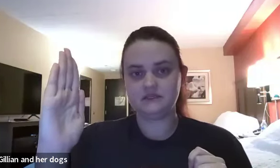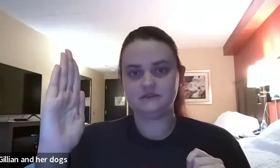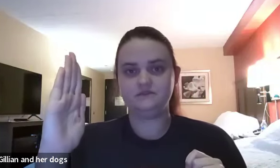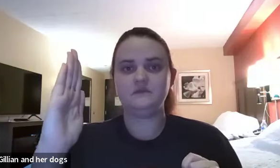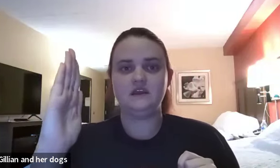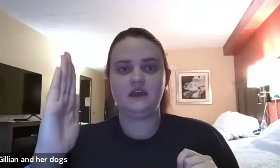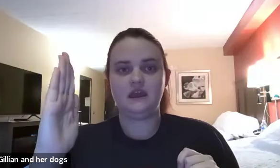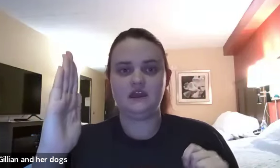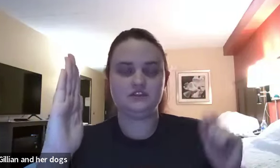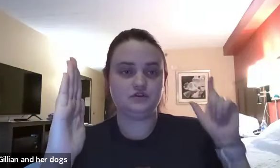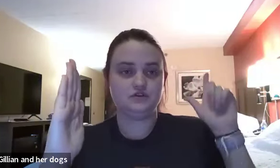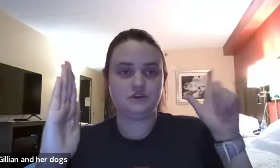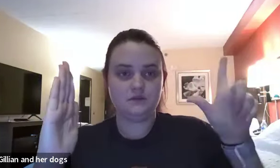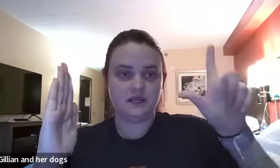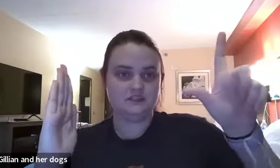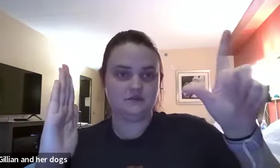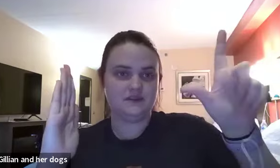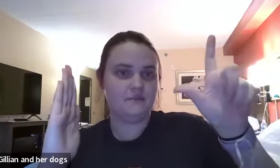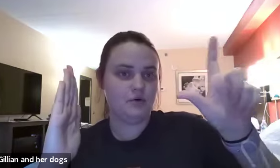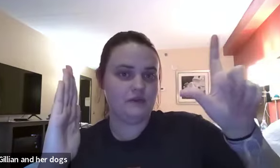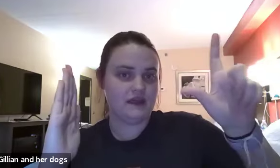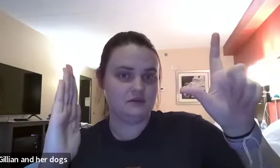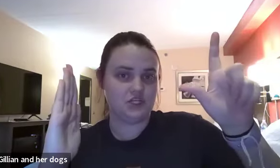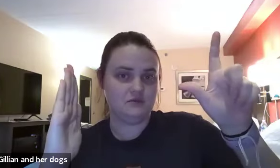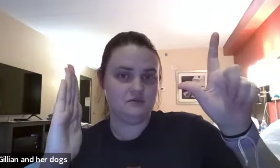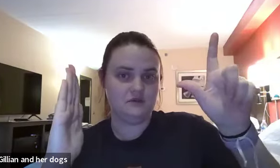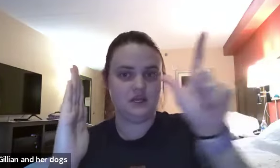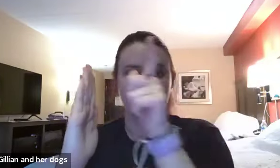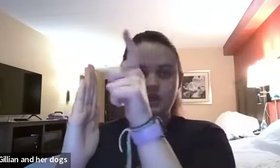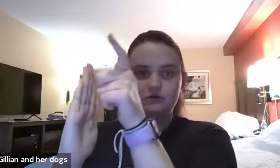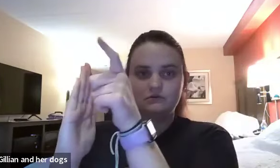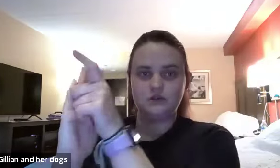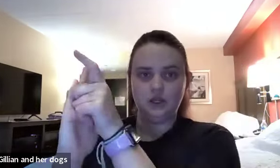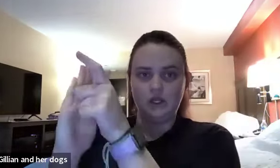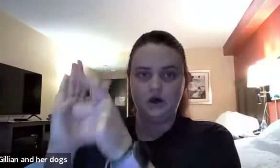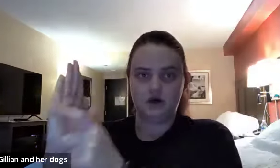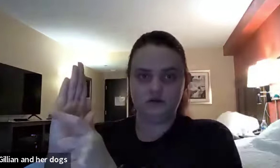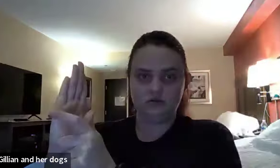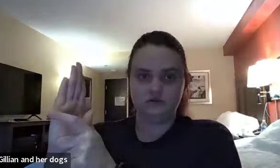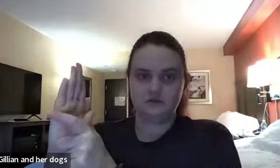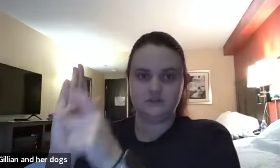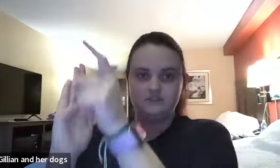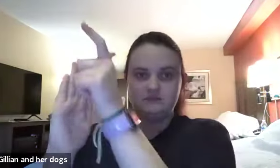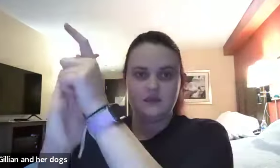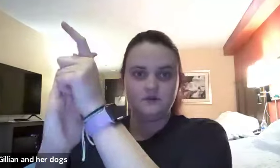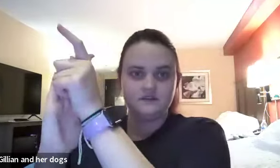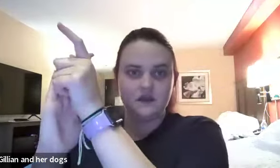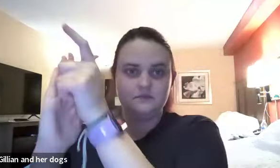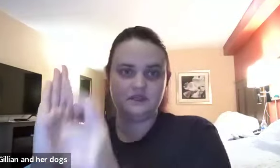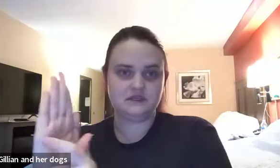sideways. And so your dominant hand is going to be that L shape. And you're going to go law. So you tap it on the top and tap